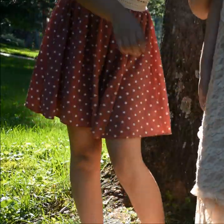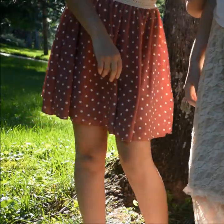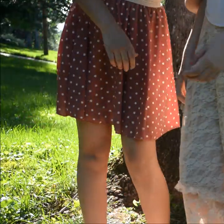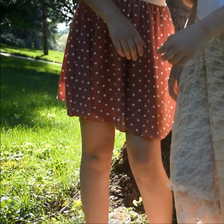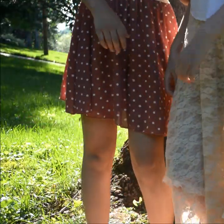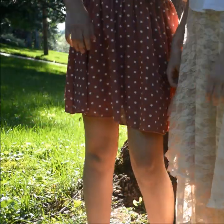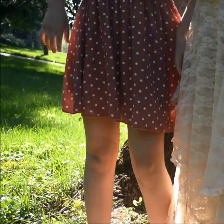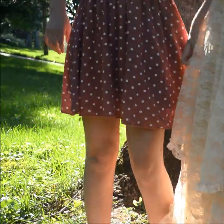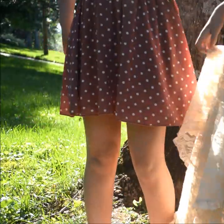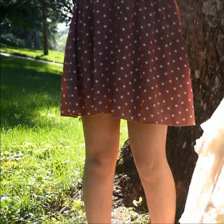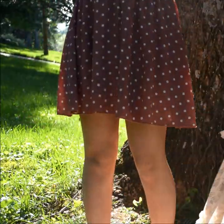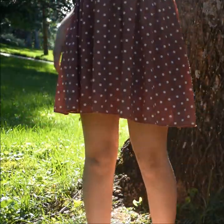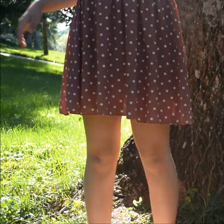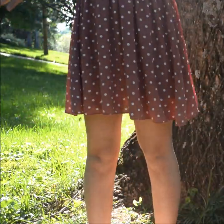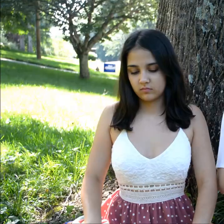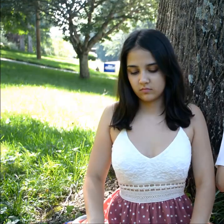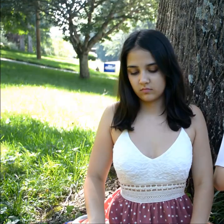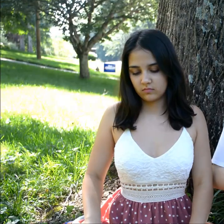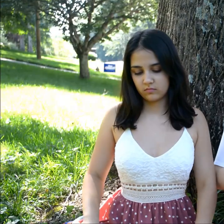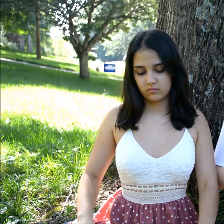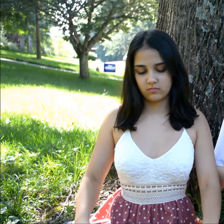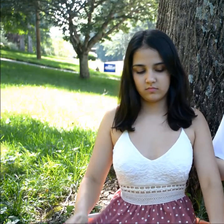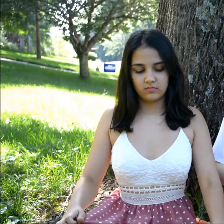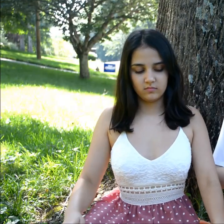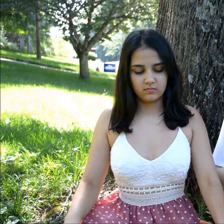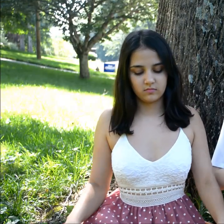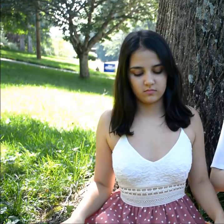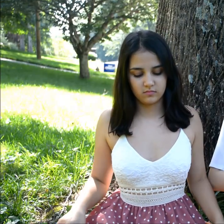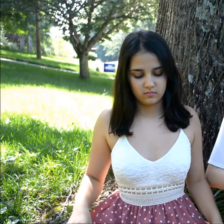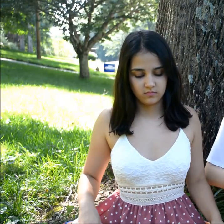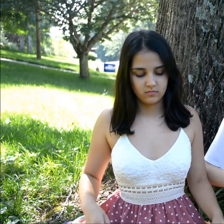Cinderella who I'm pumped, let's do it